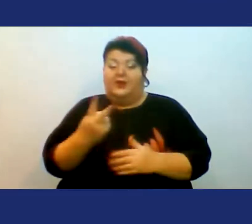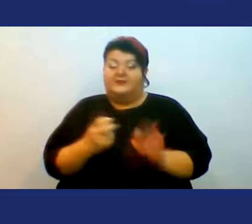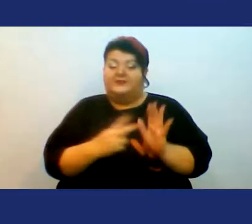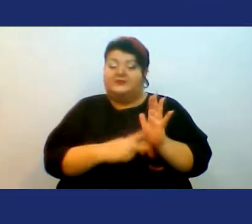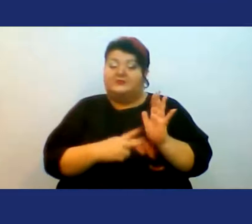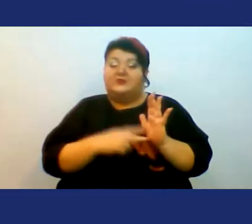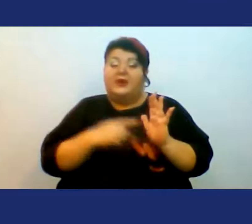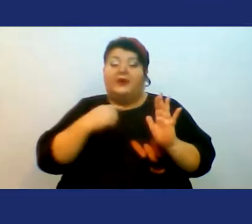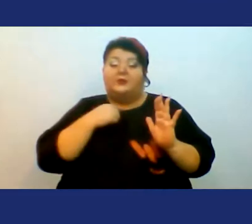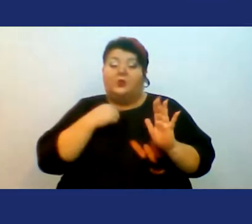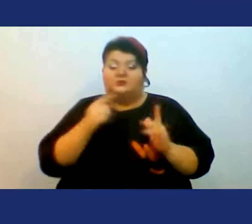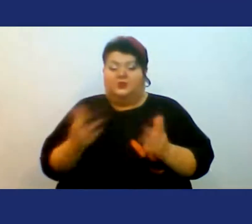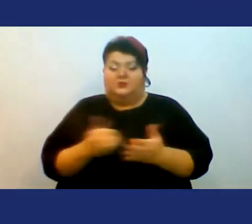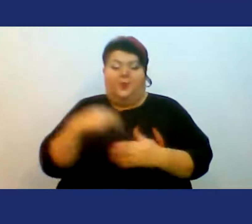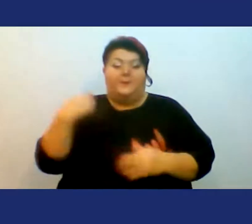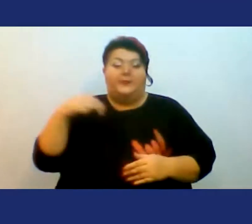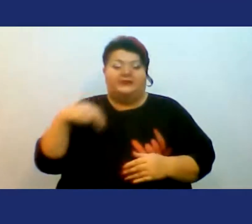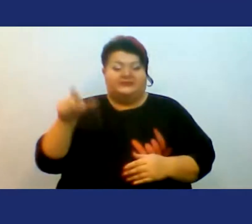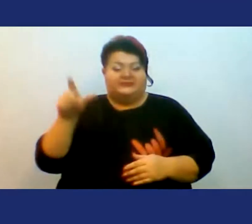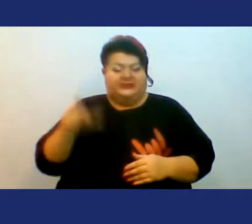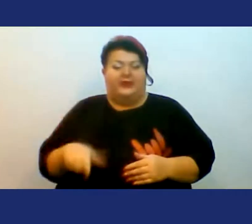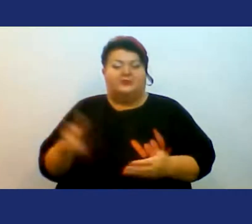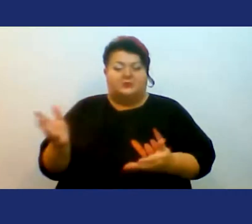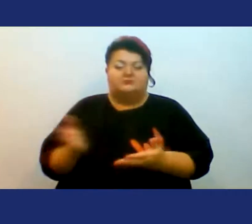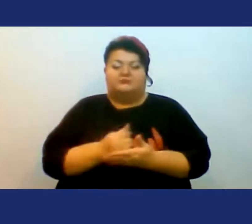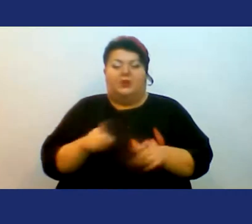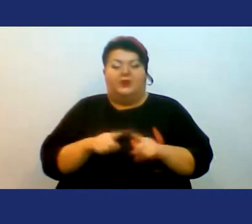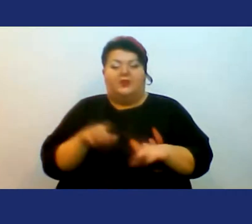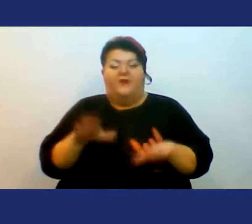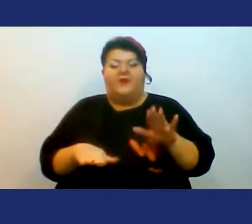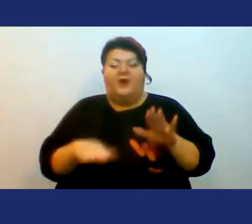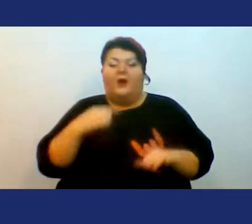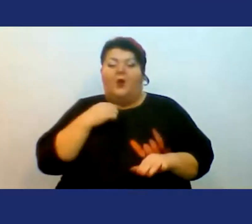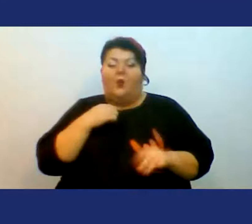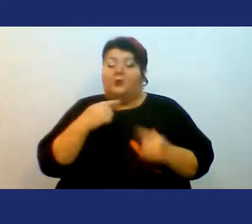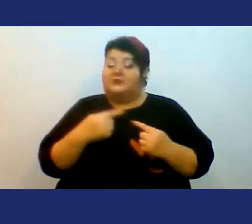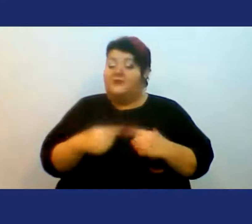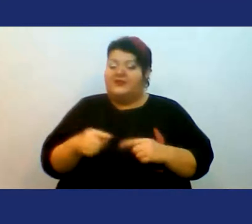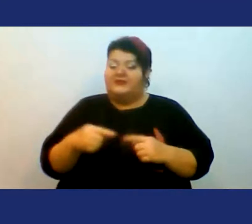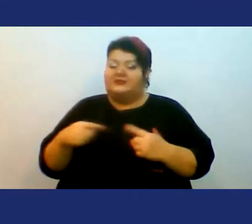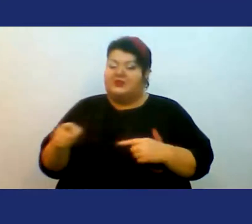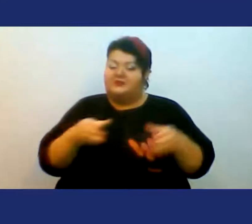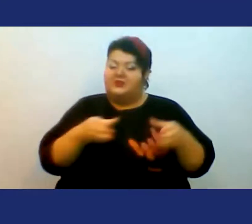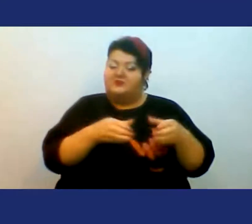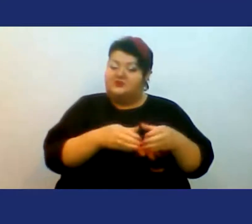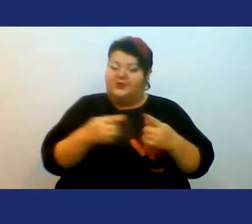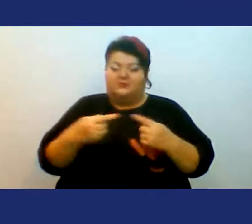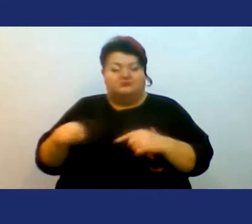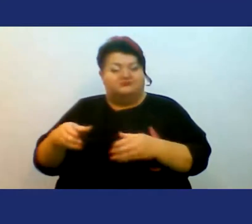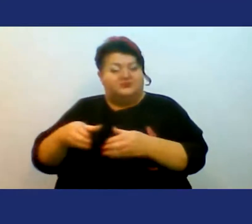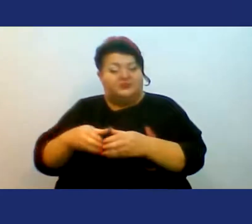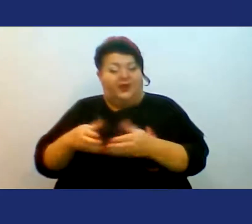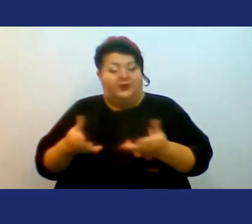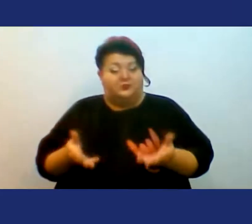state. And so in some cases, certain states give all of their electoral college votes to the popular vote